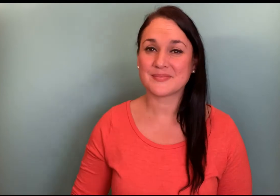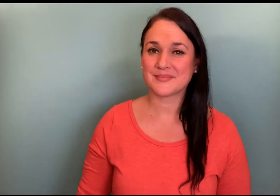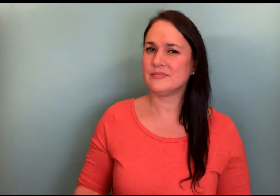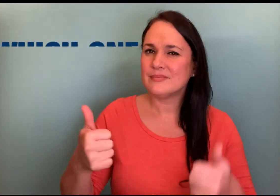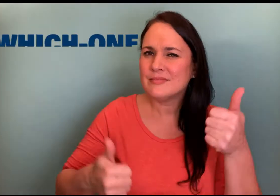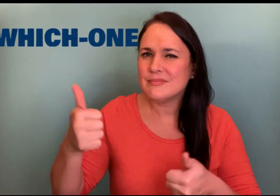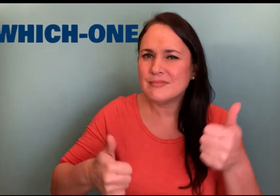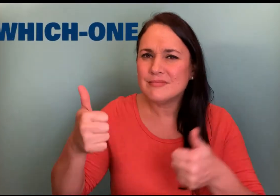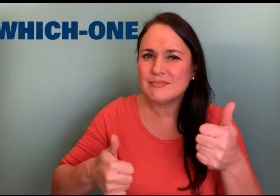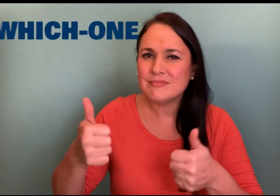Which one?